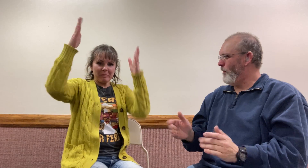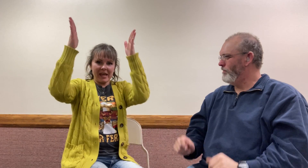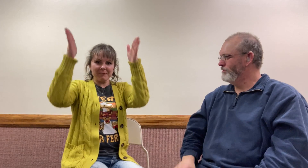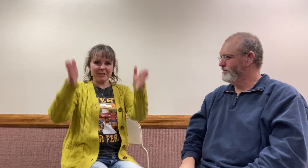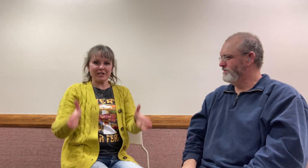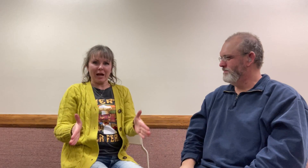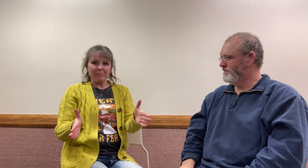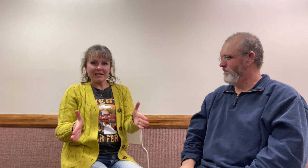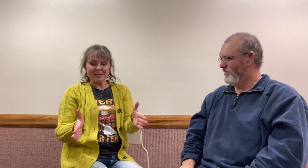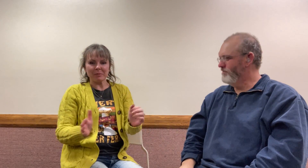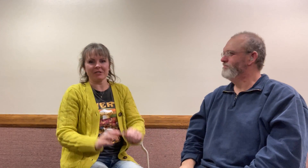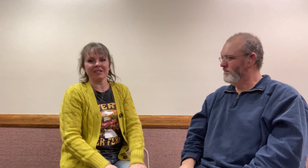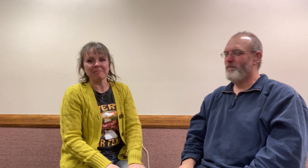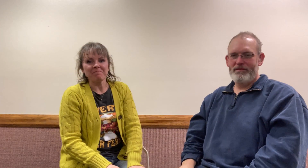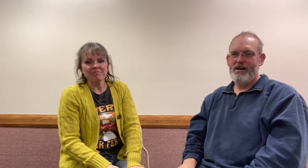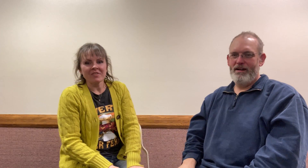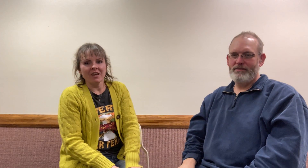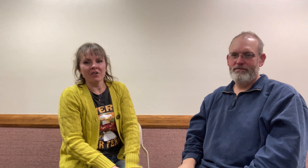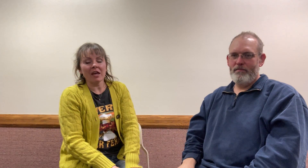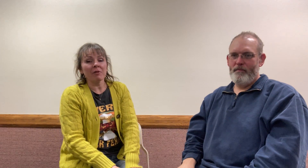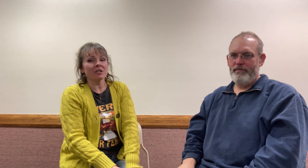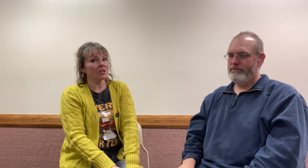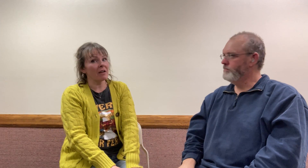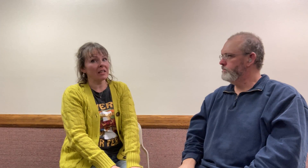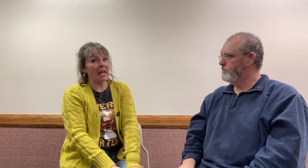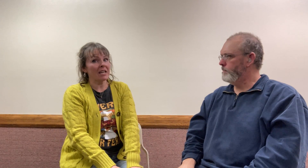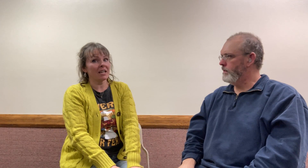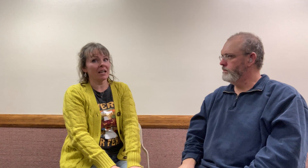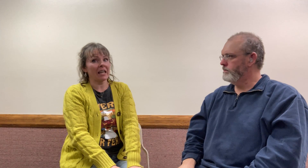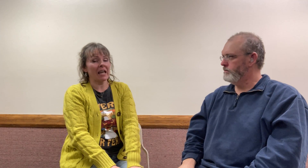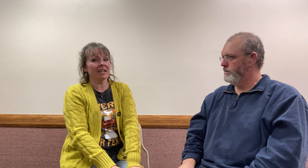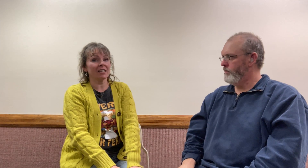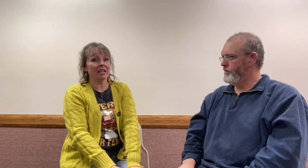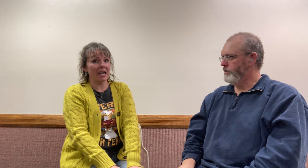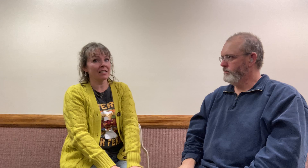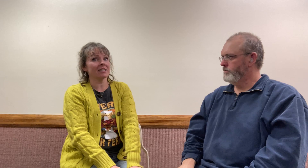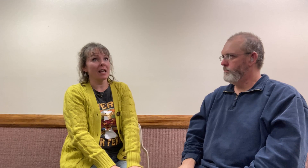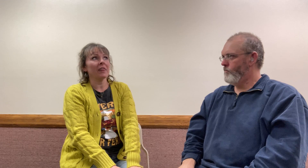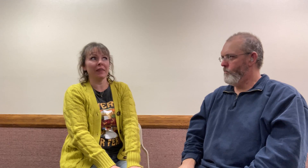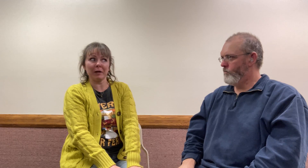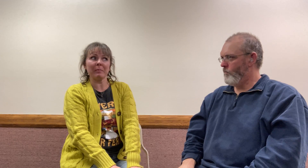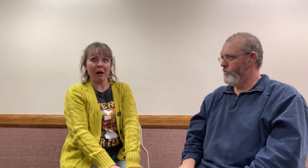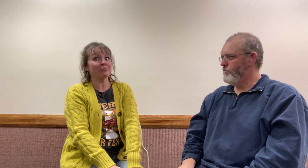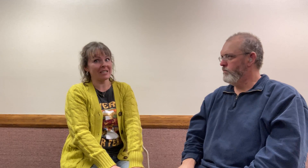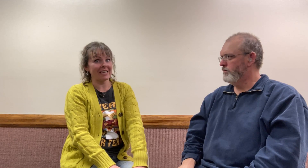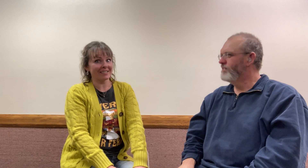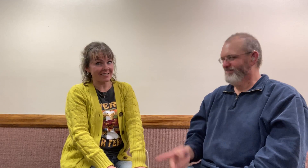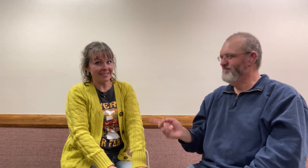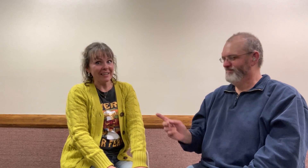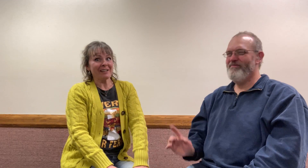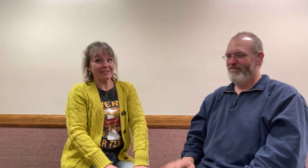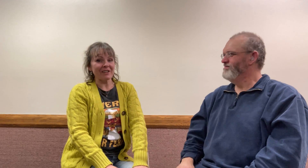Japan. We're a Japanese person. Okay, we also have Canada. Canada likes their Mounties.